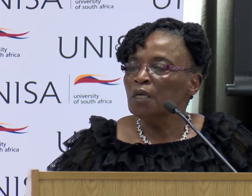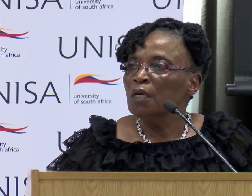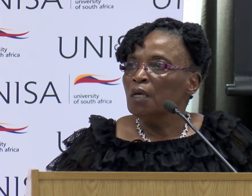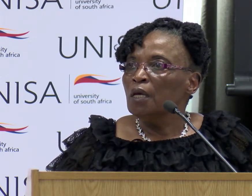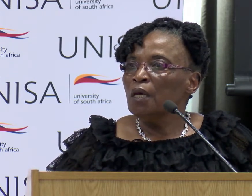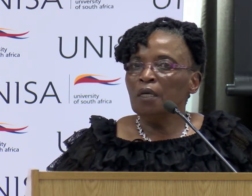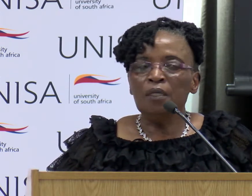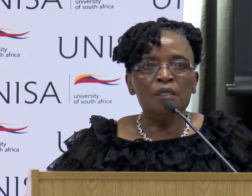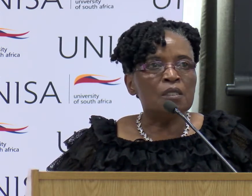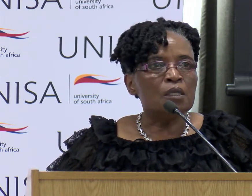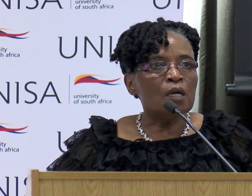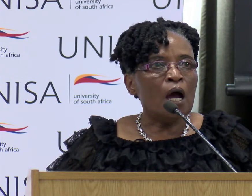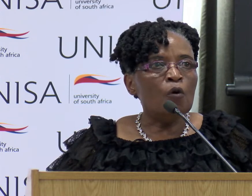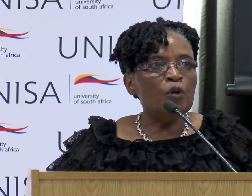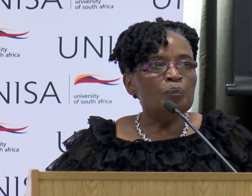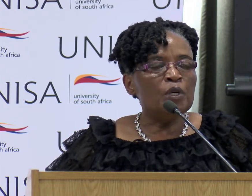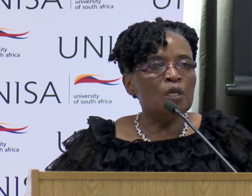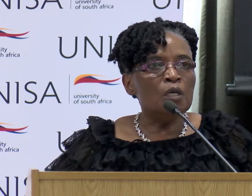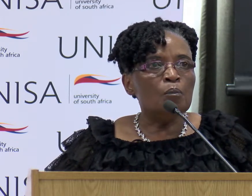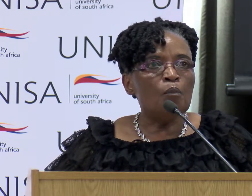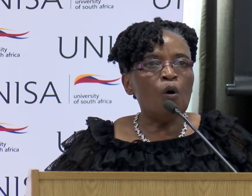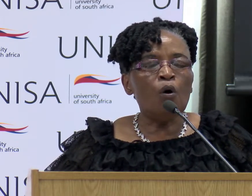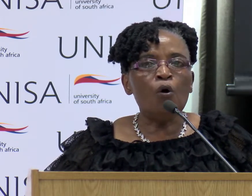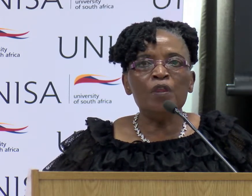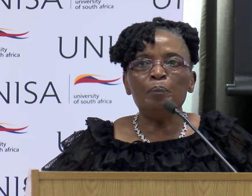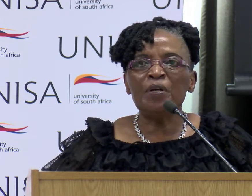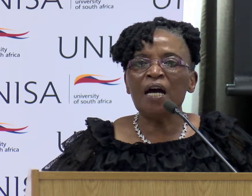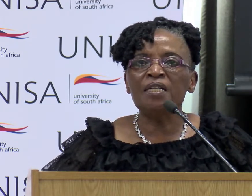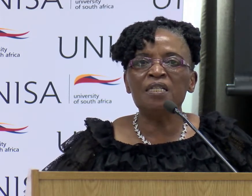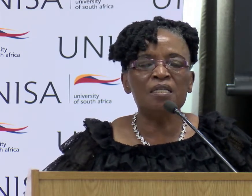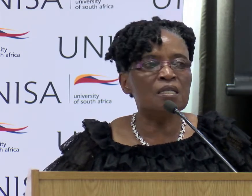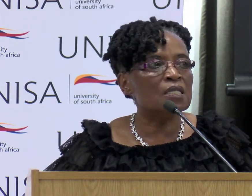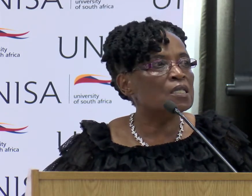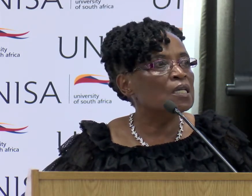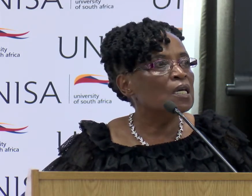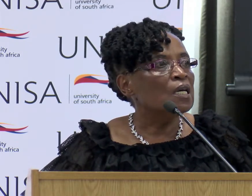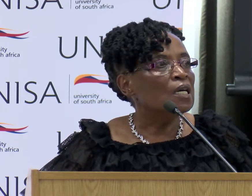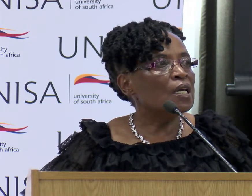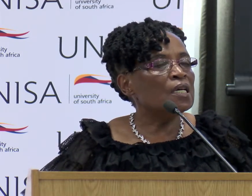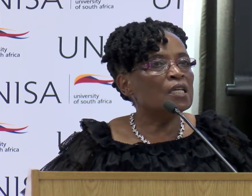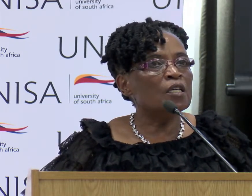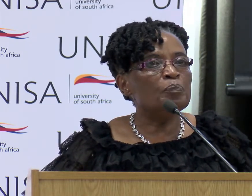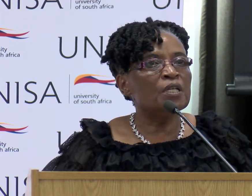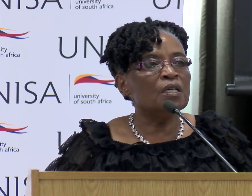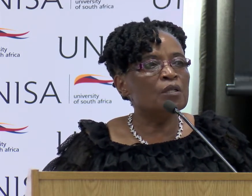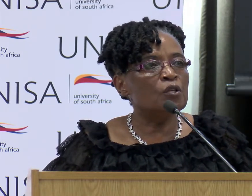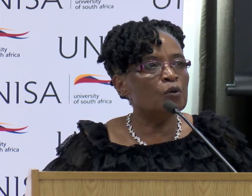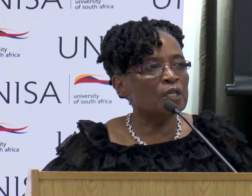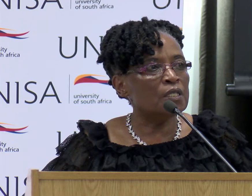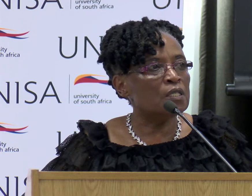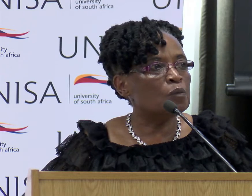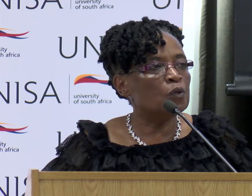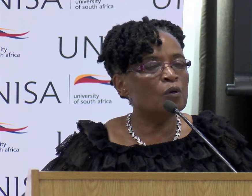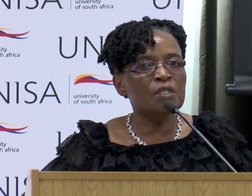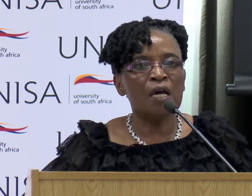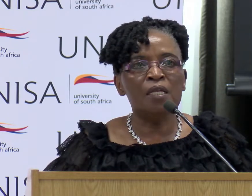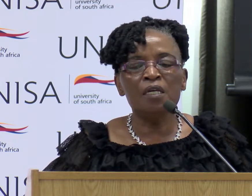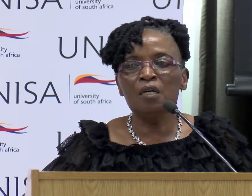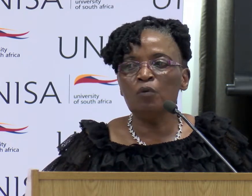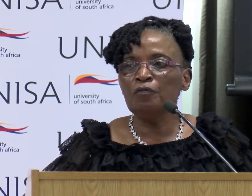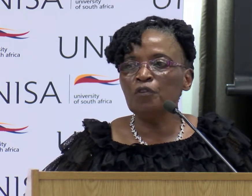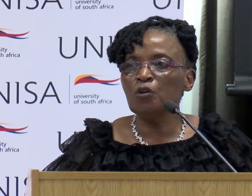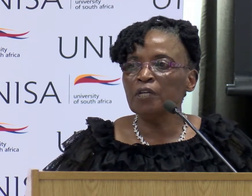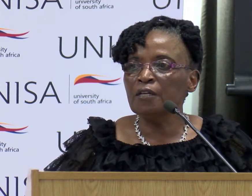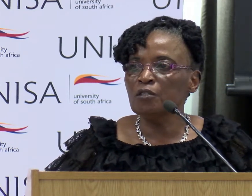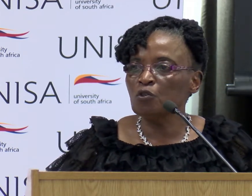me. And I will be more on the practice rather than bringing theories, because I